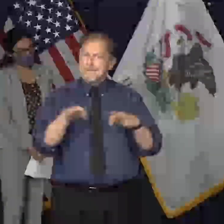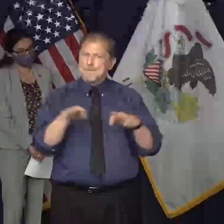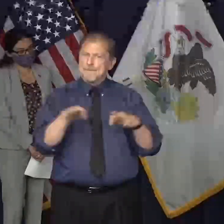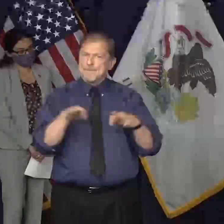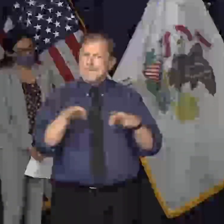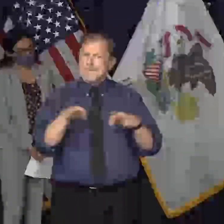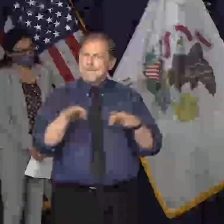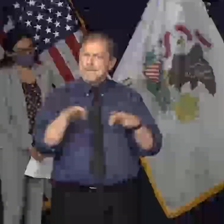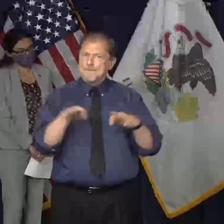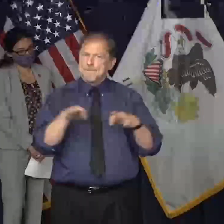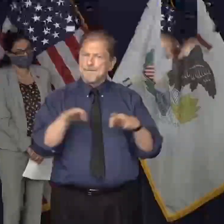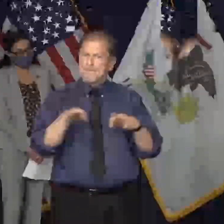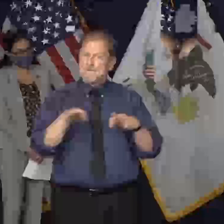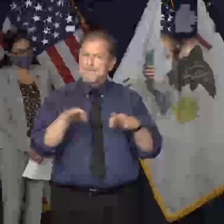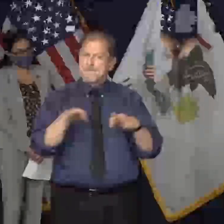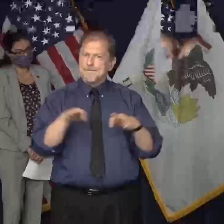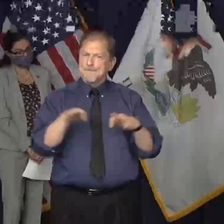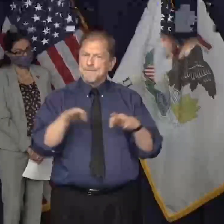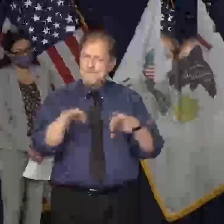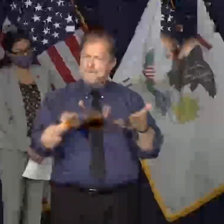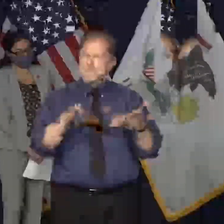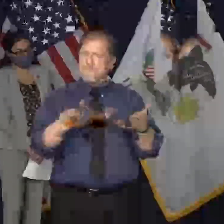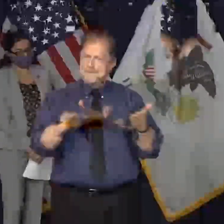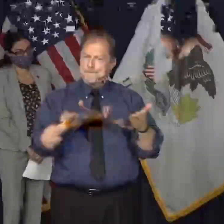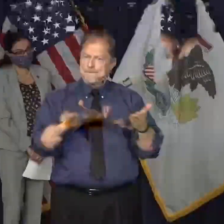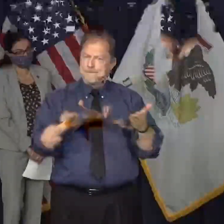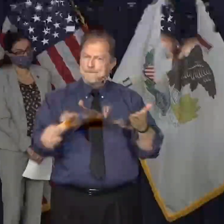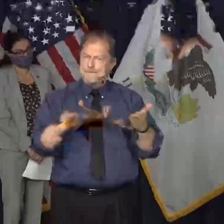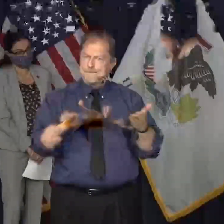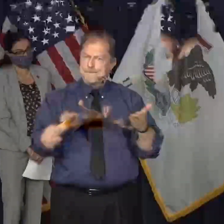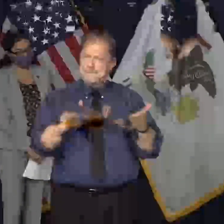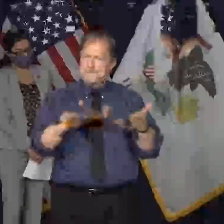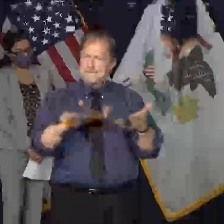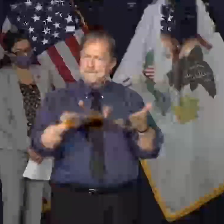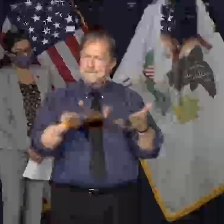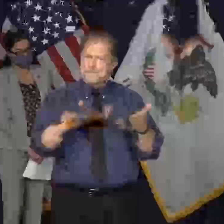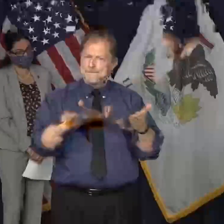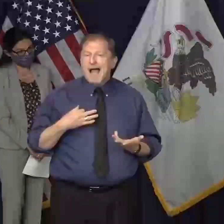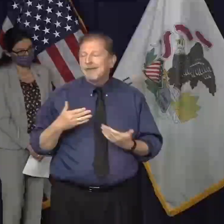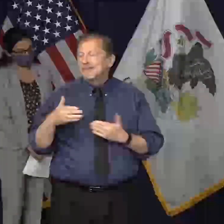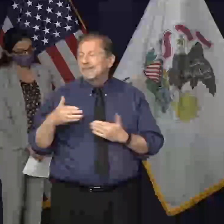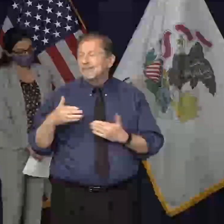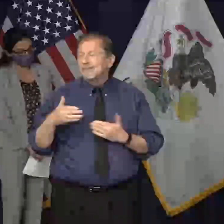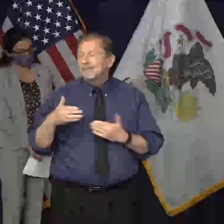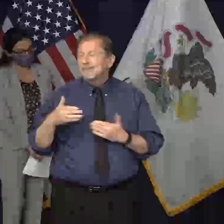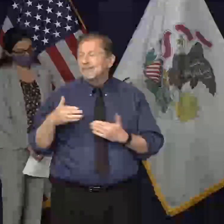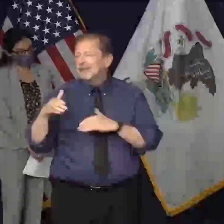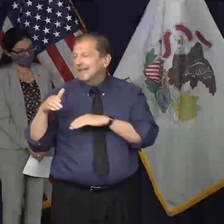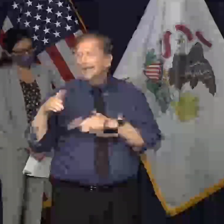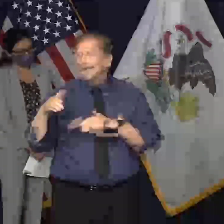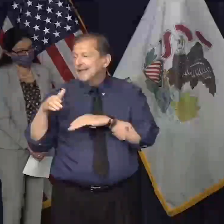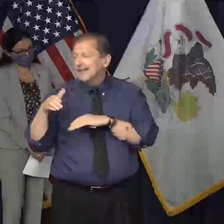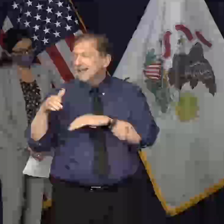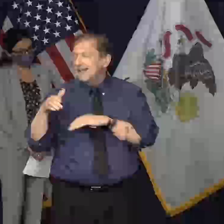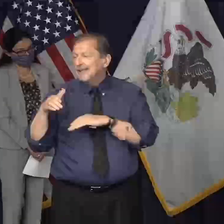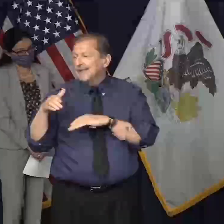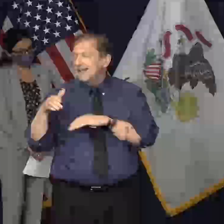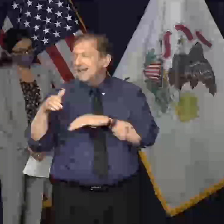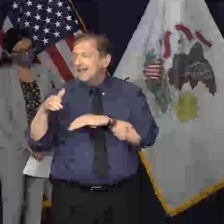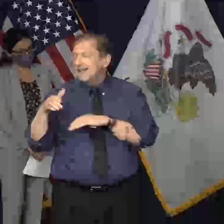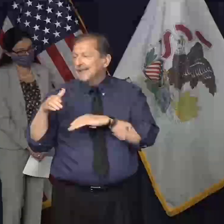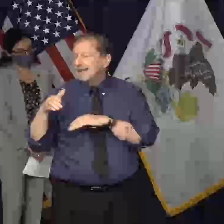services and are often home to bilingual staff, such as Alivio Health Center, Erie Family Health